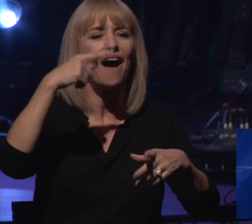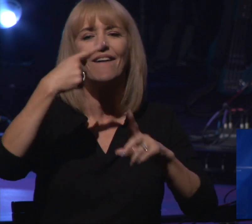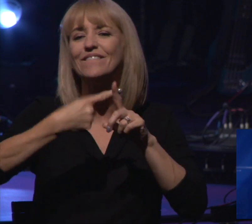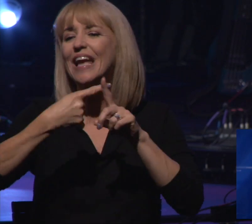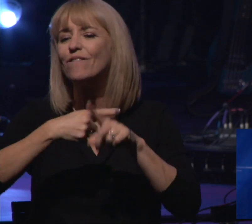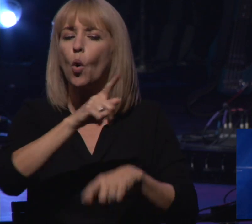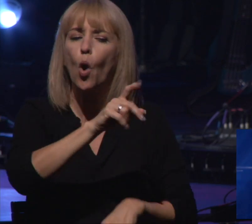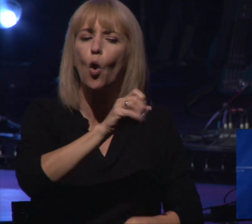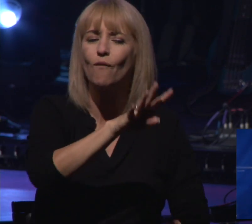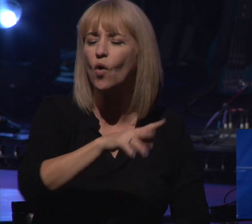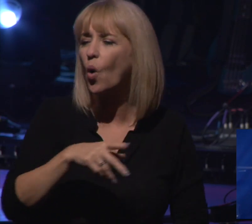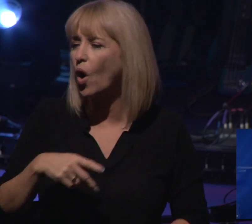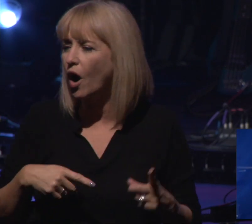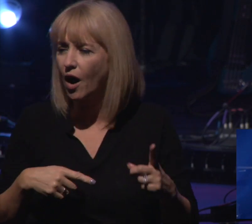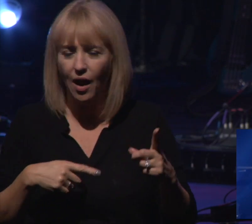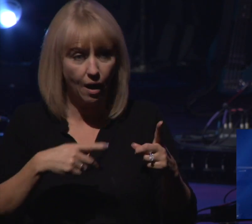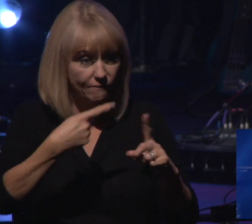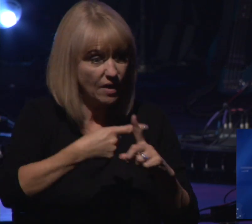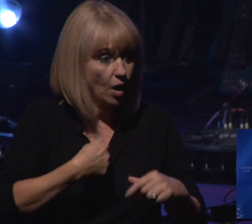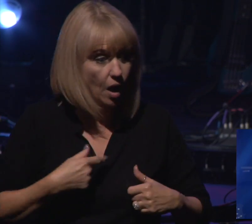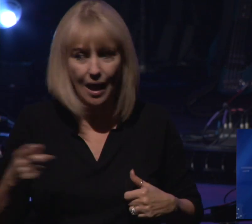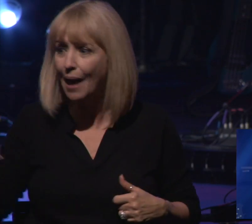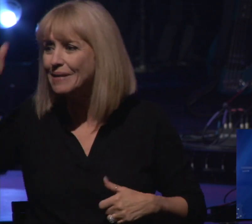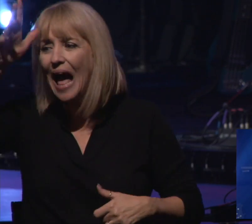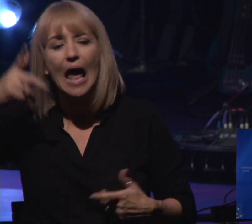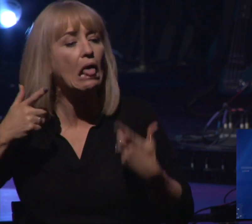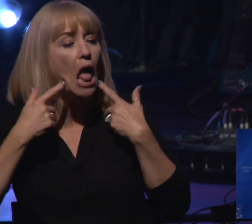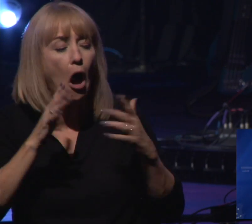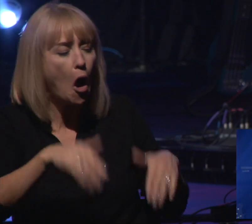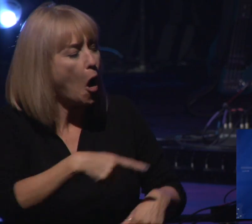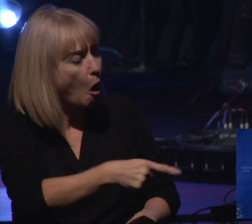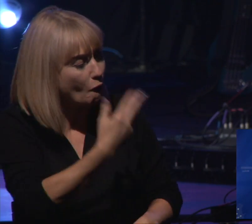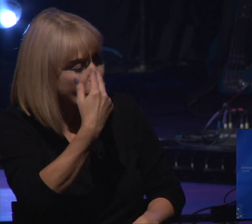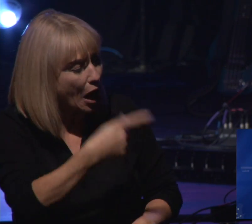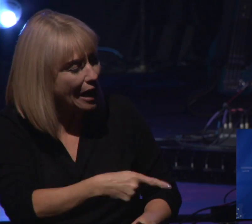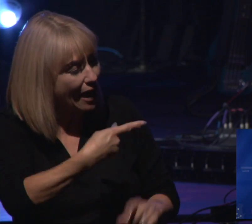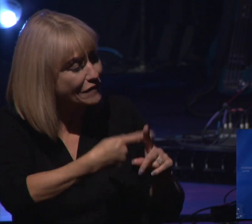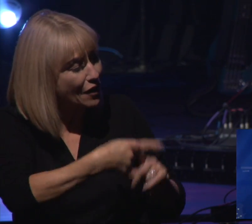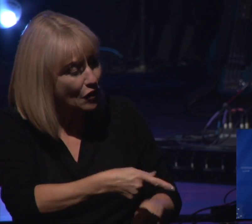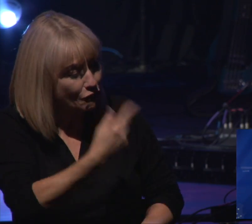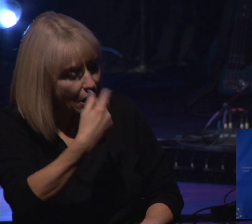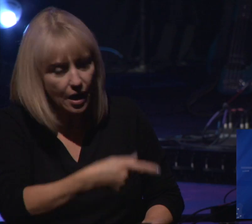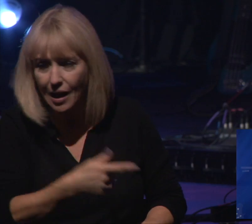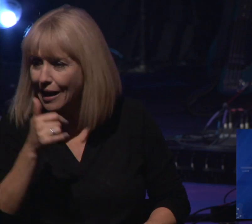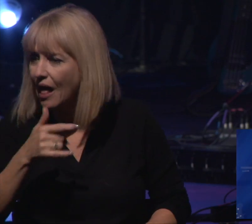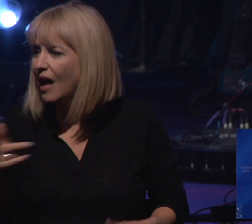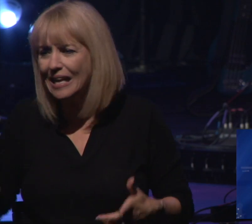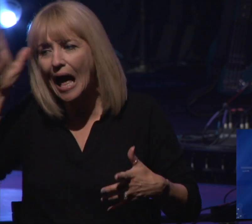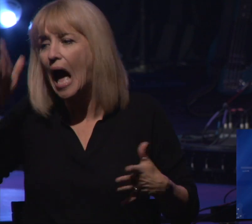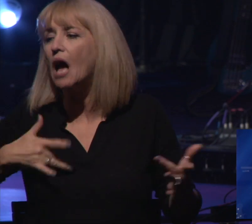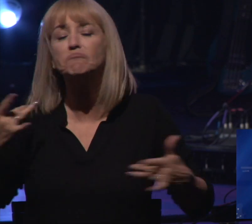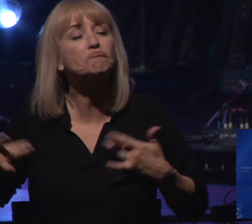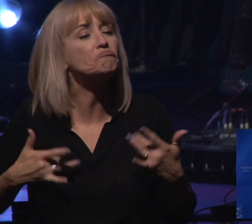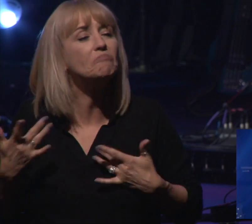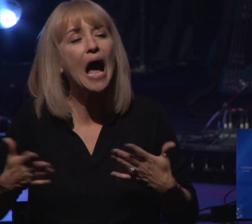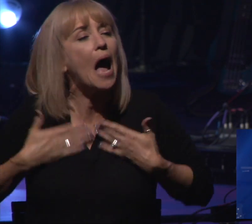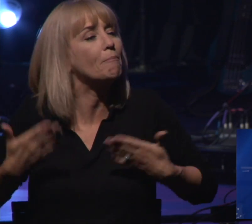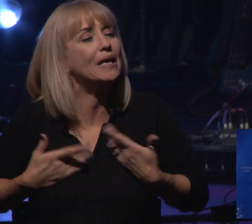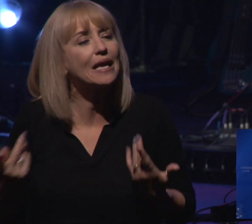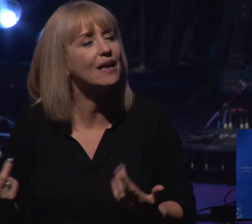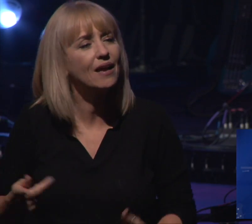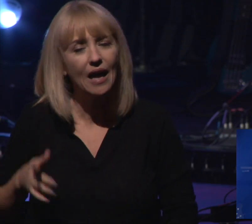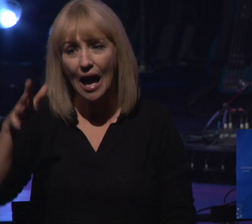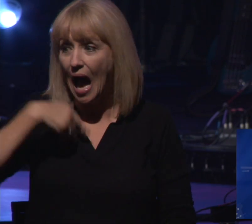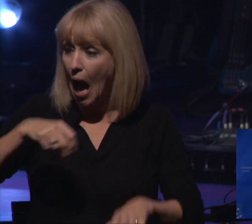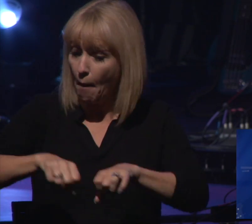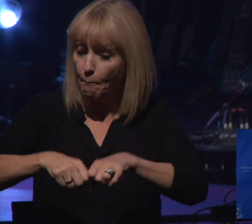checked, was 104, and Dad just laughed. He goes, "Oh, he'll be okay. Aren't they funny when they have these high fevers?" And that was my dad. I broke a bone in my